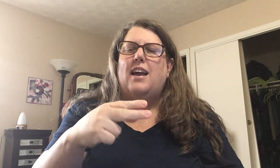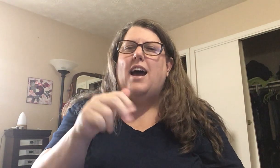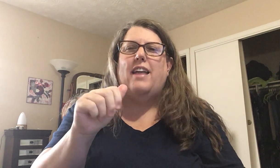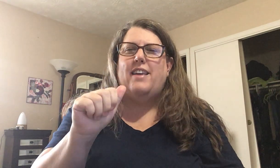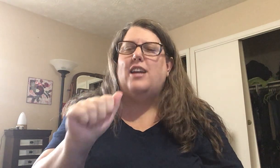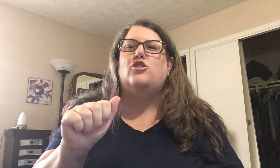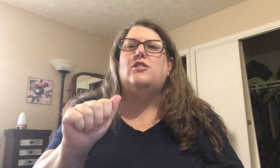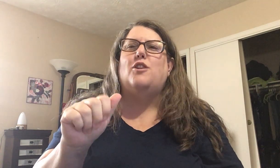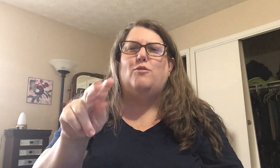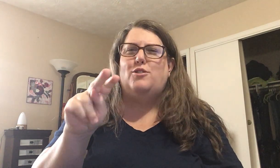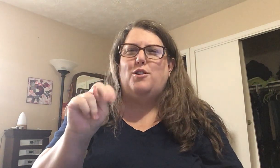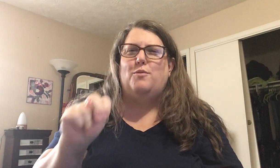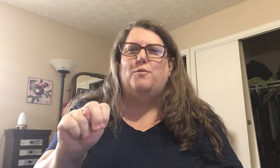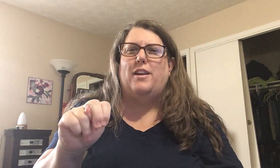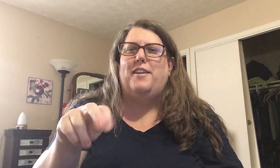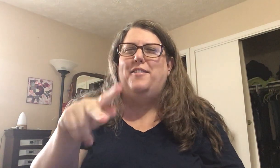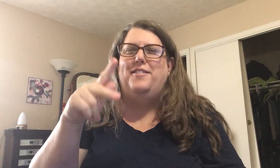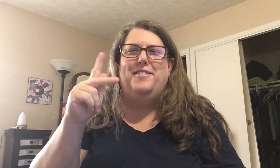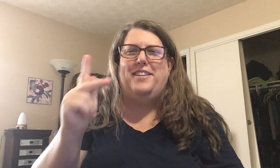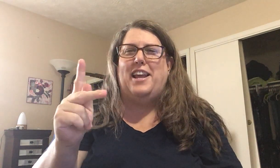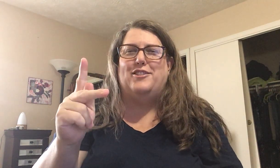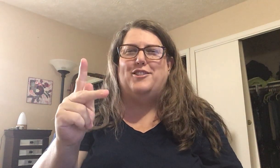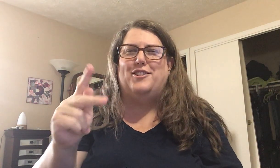I think I just told you the answer.